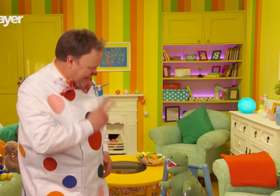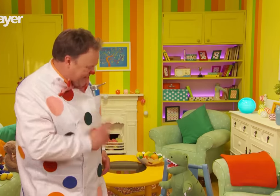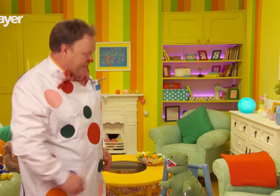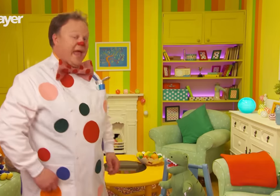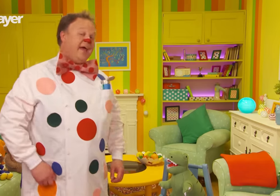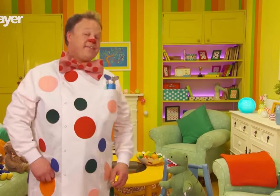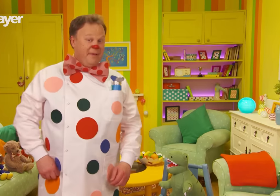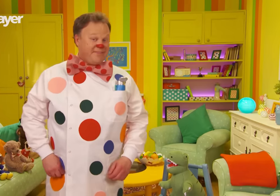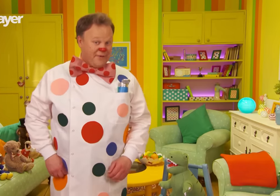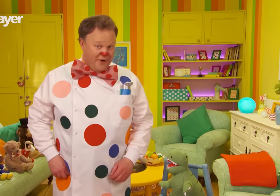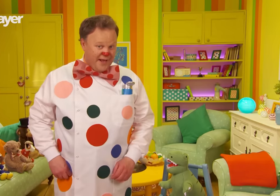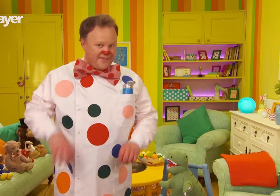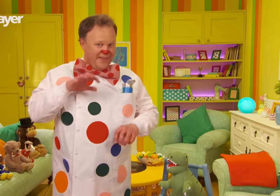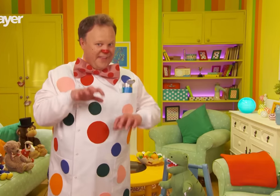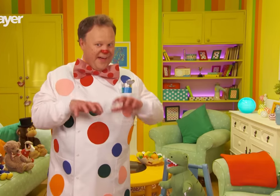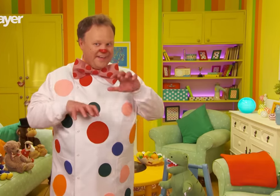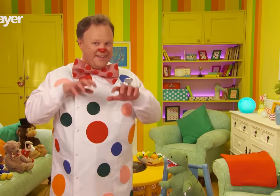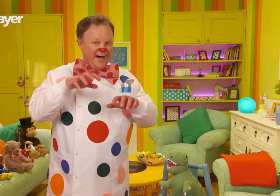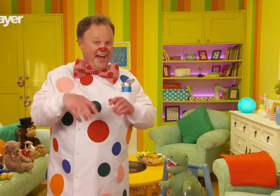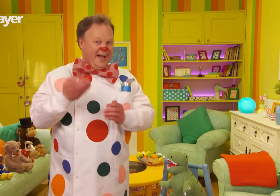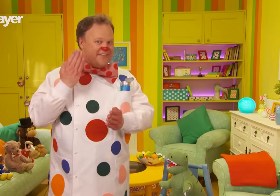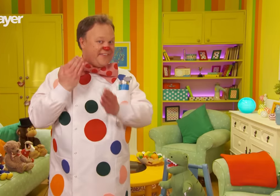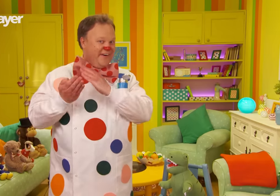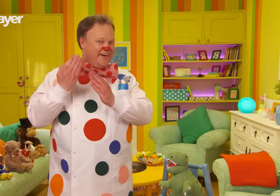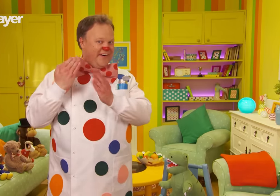look! It's Mr. Rex the dinosaur!